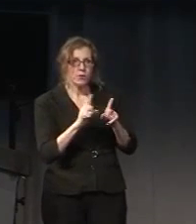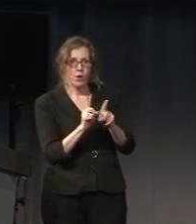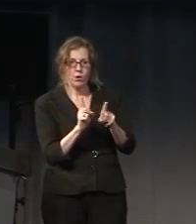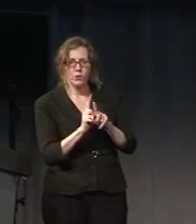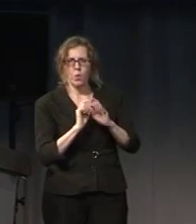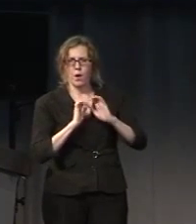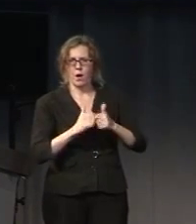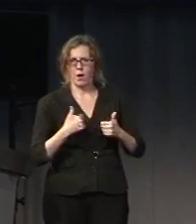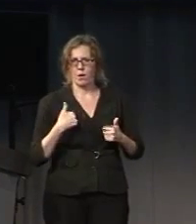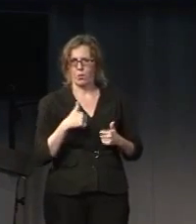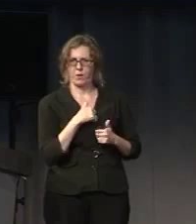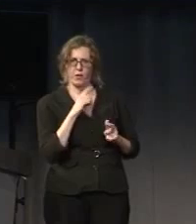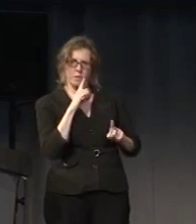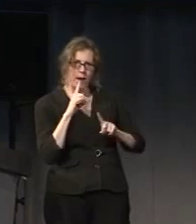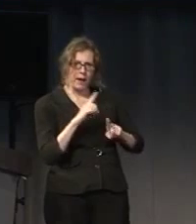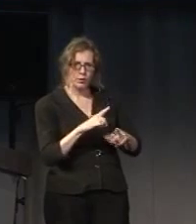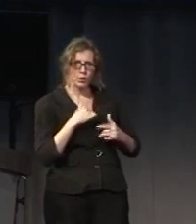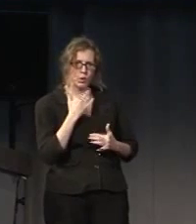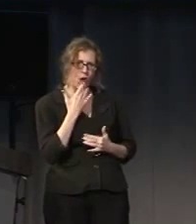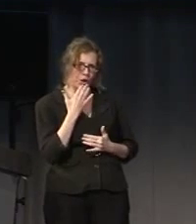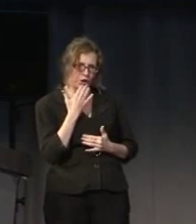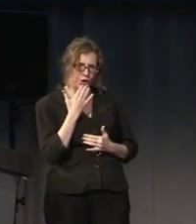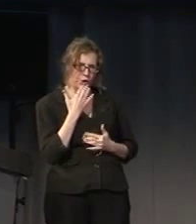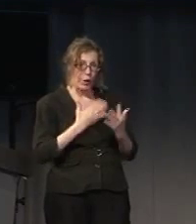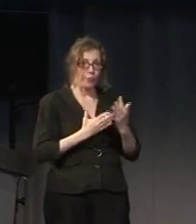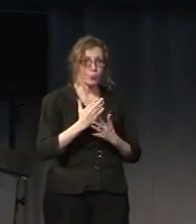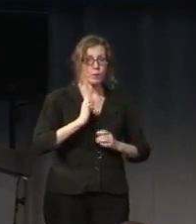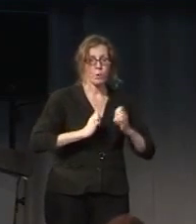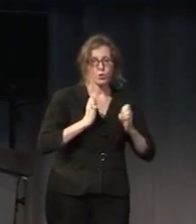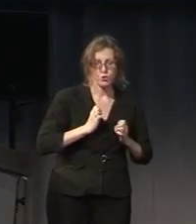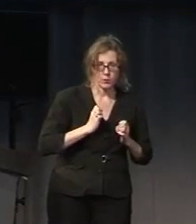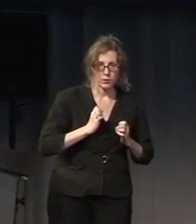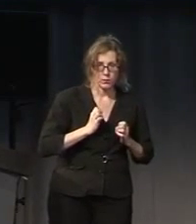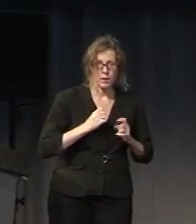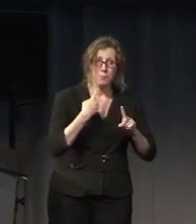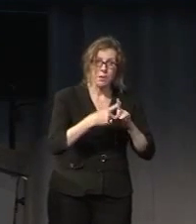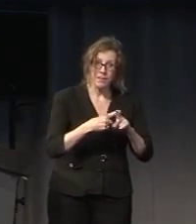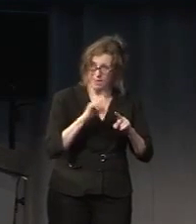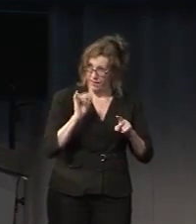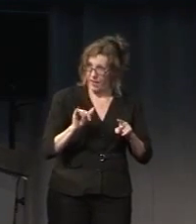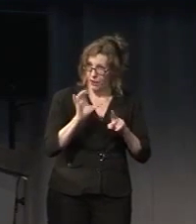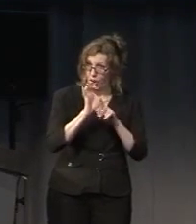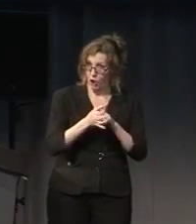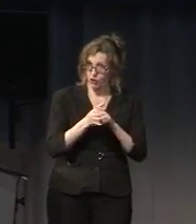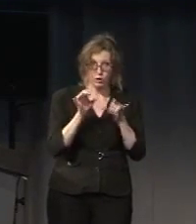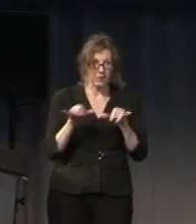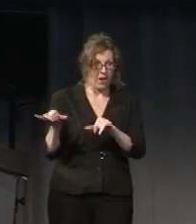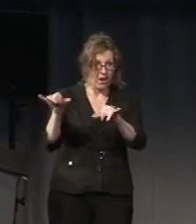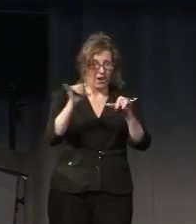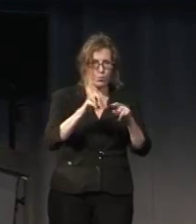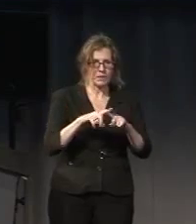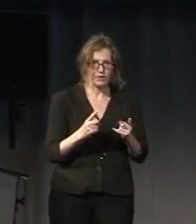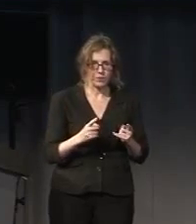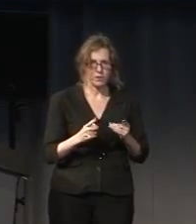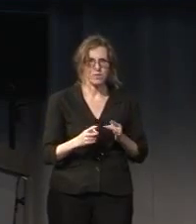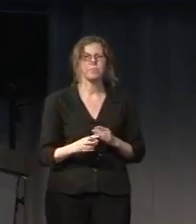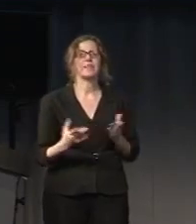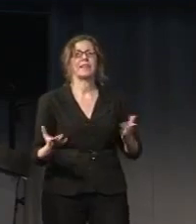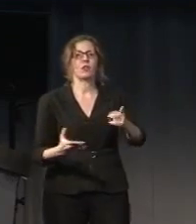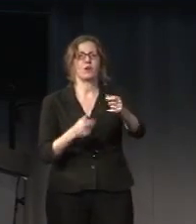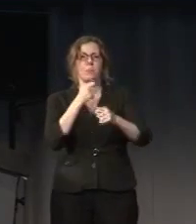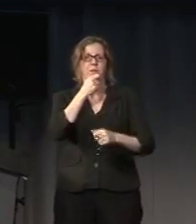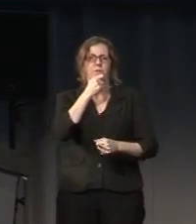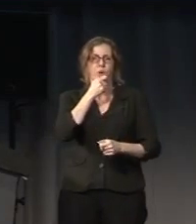to color in emotional ways? And also, is that cross-cultural? Do all cultures react to colors? Here's your microphone.